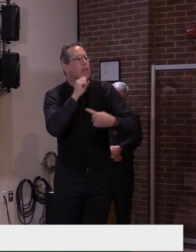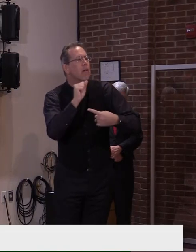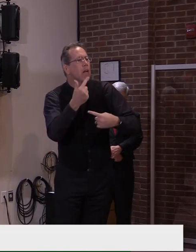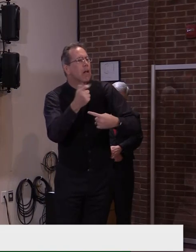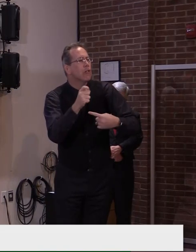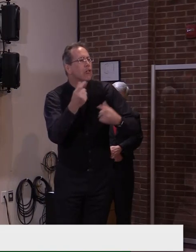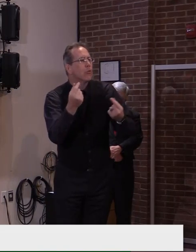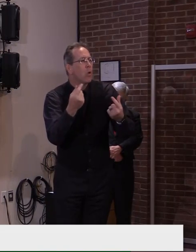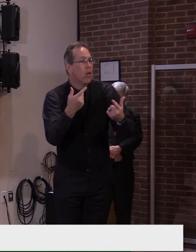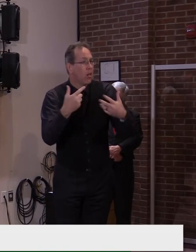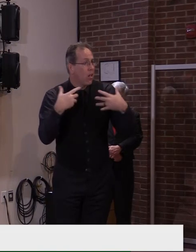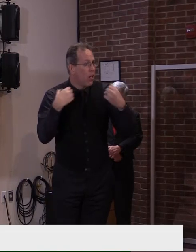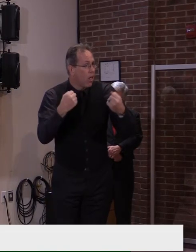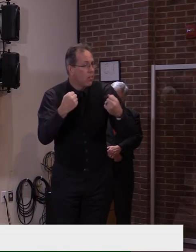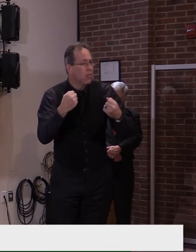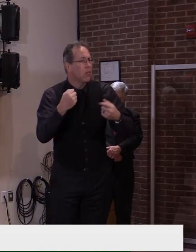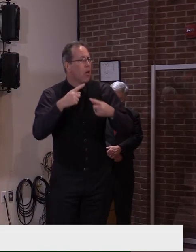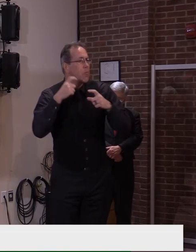Okay. Thank you, Dr. Levine.